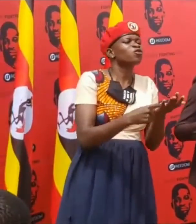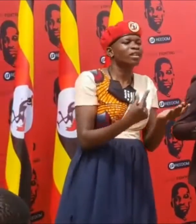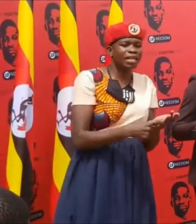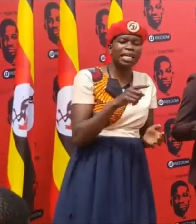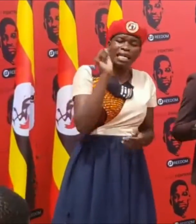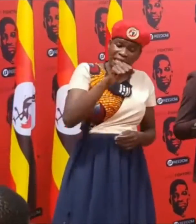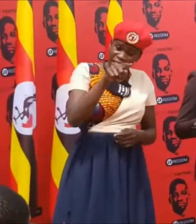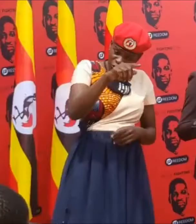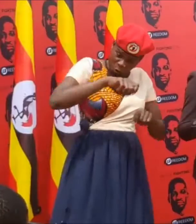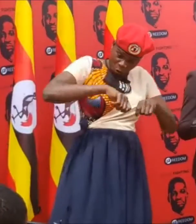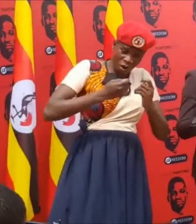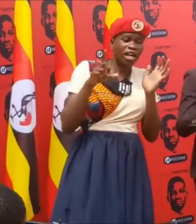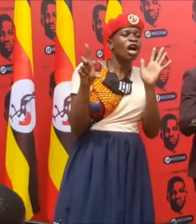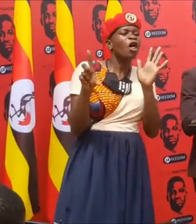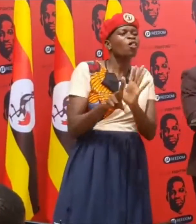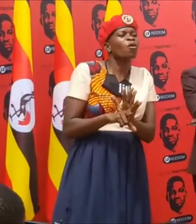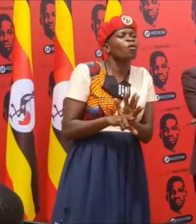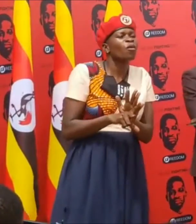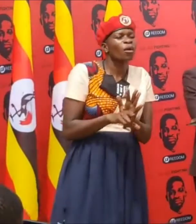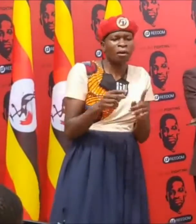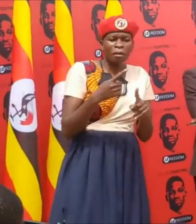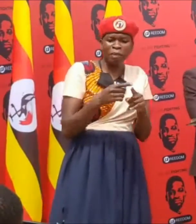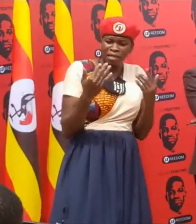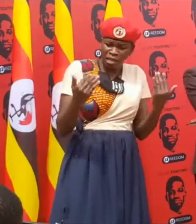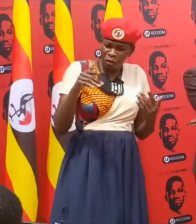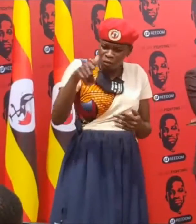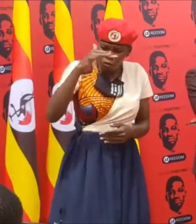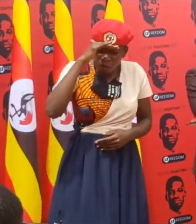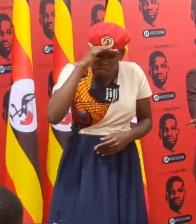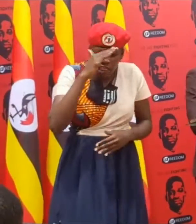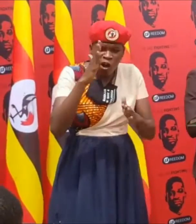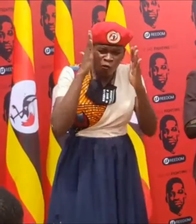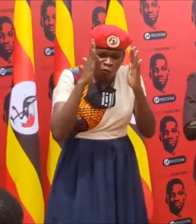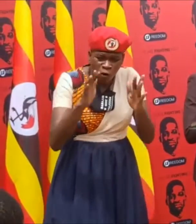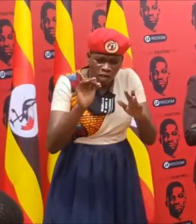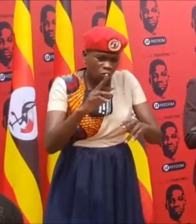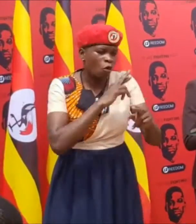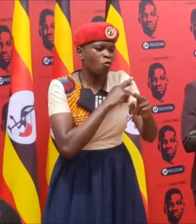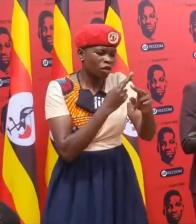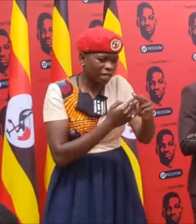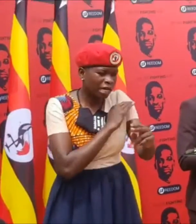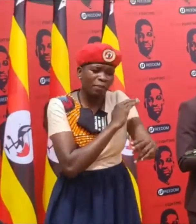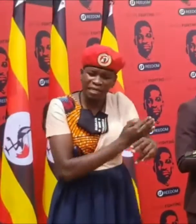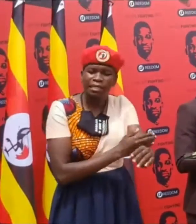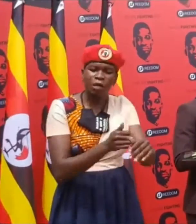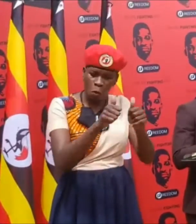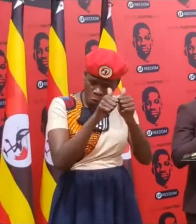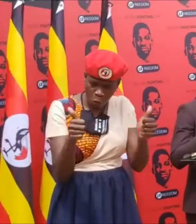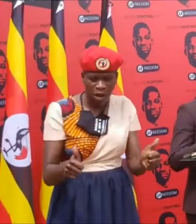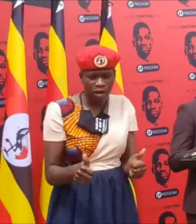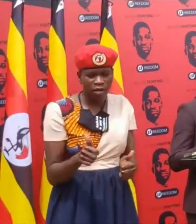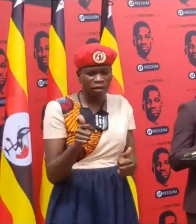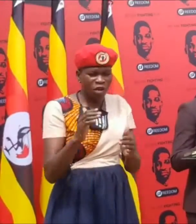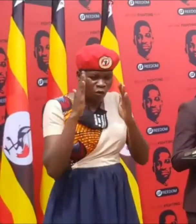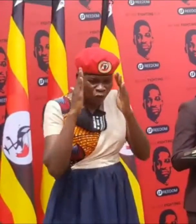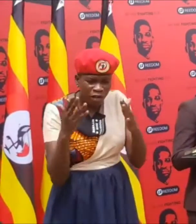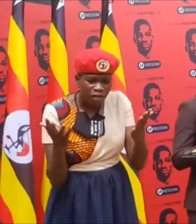b'amateeka. So poliisi tubagamba nti mukole omulimu gwammwe nga mukwate abo abamenya amateeka, naye okuwagira